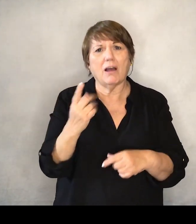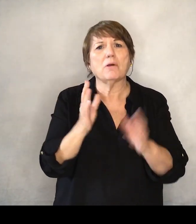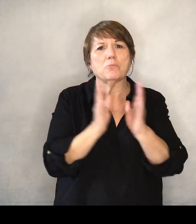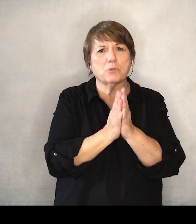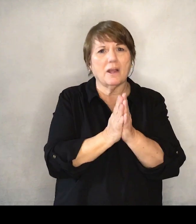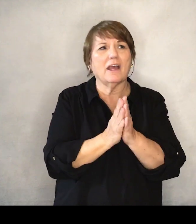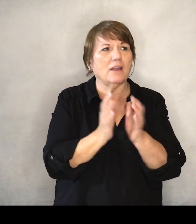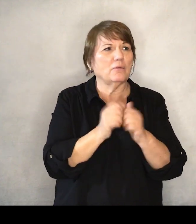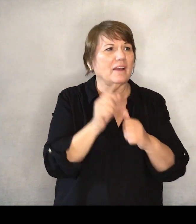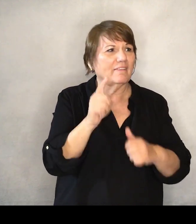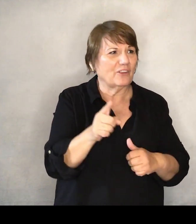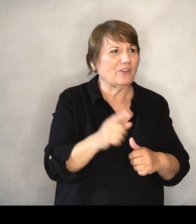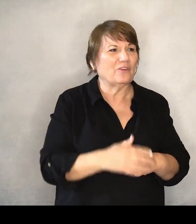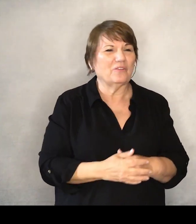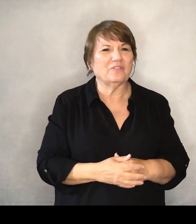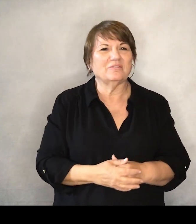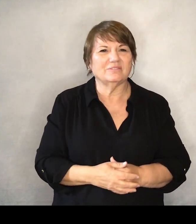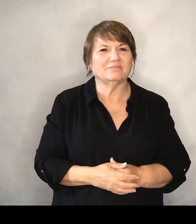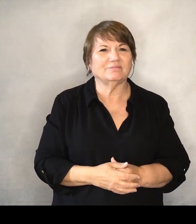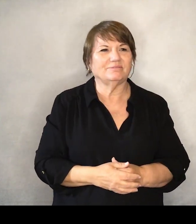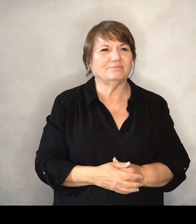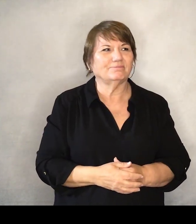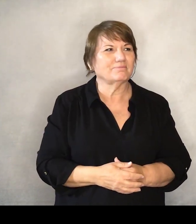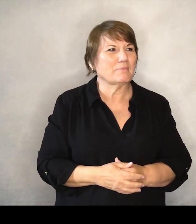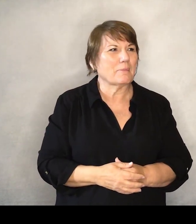Allow them to come